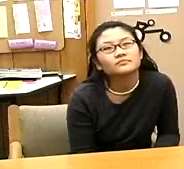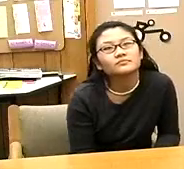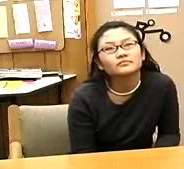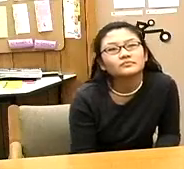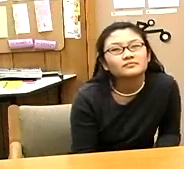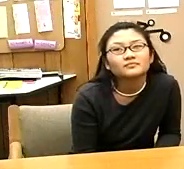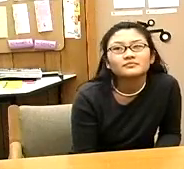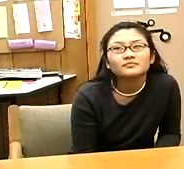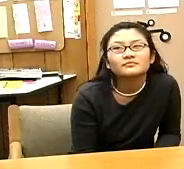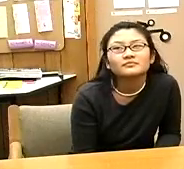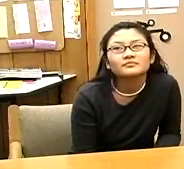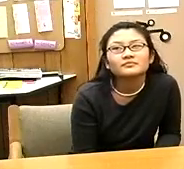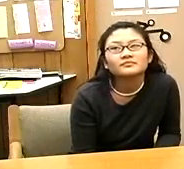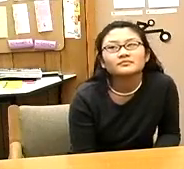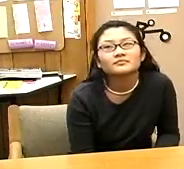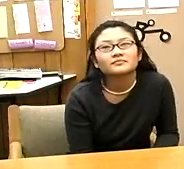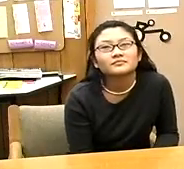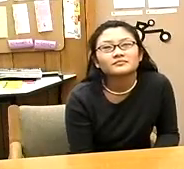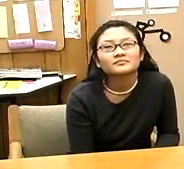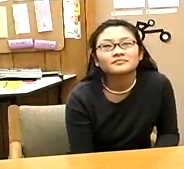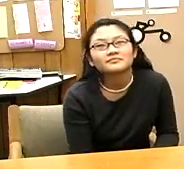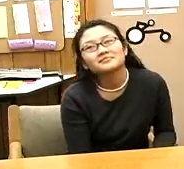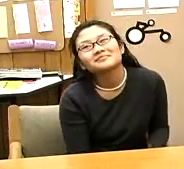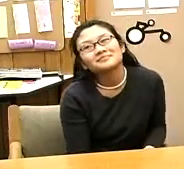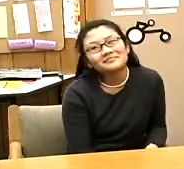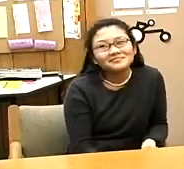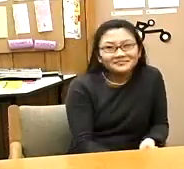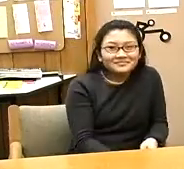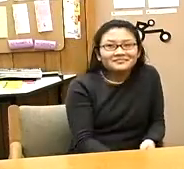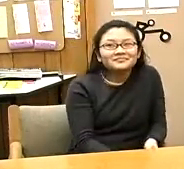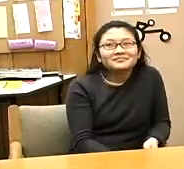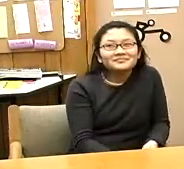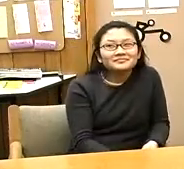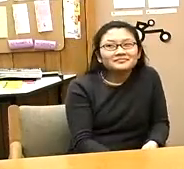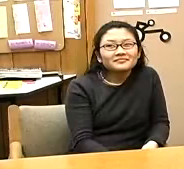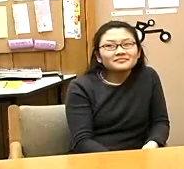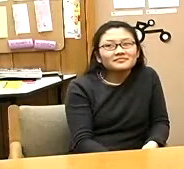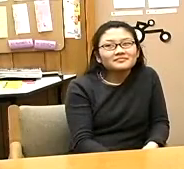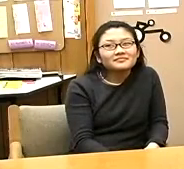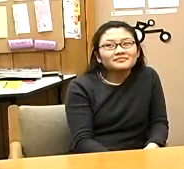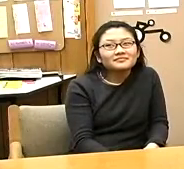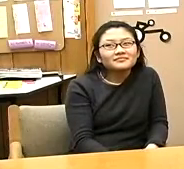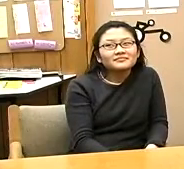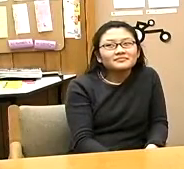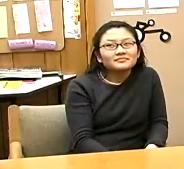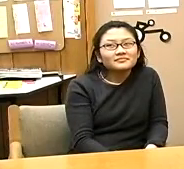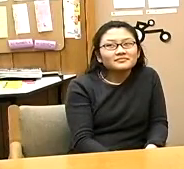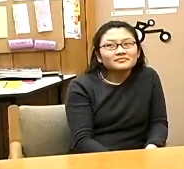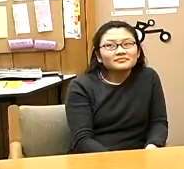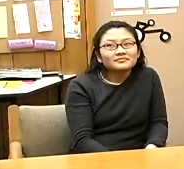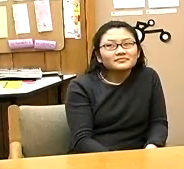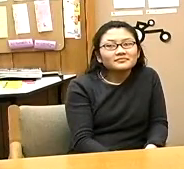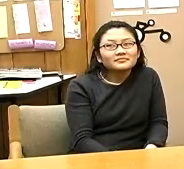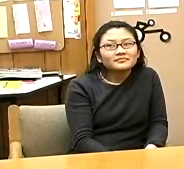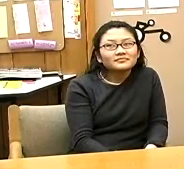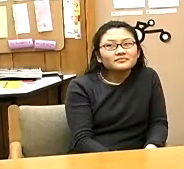Hi there, Ketsi. Um, I want to thank you for coming and expressing some interest in the art department and in learning a little bit about our